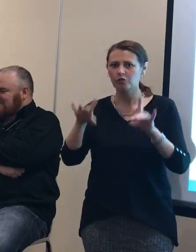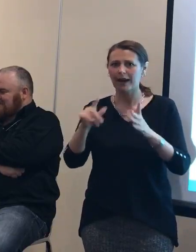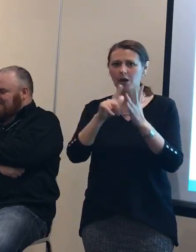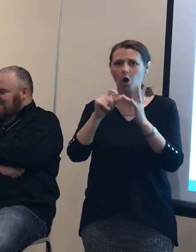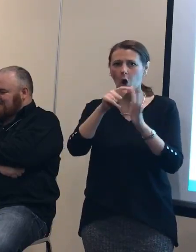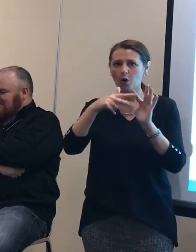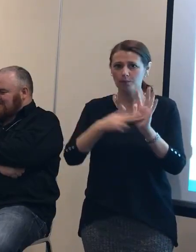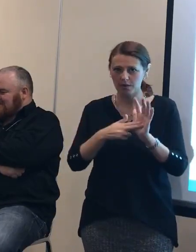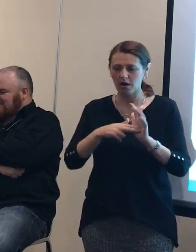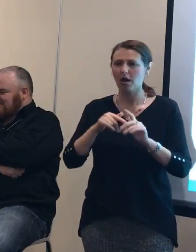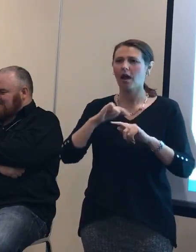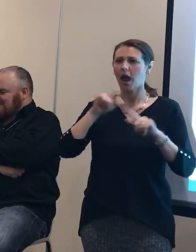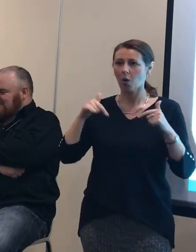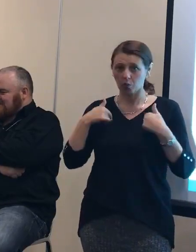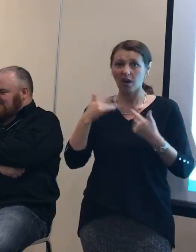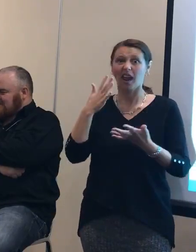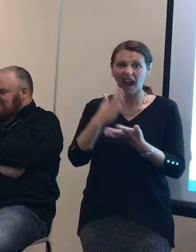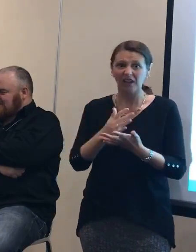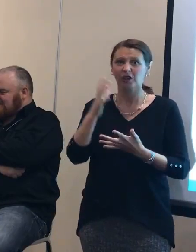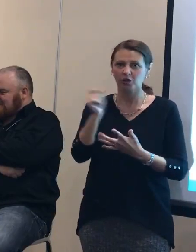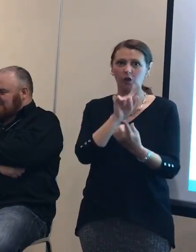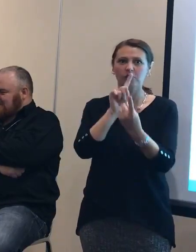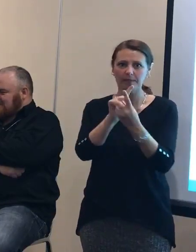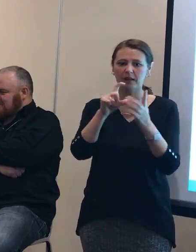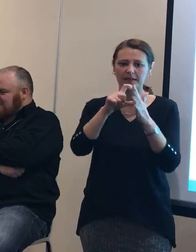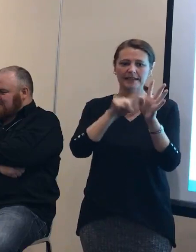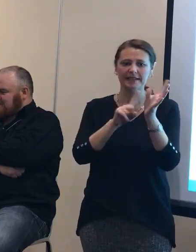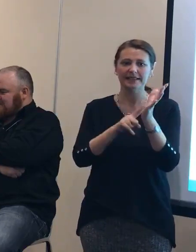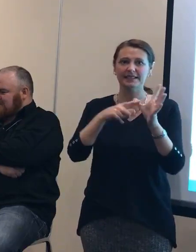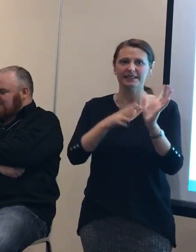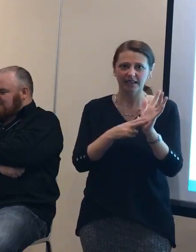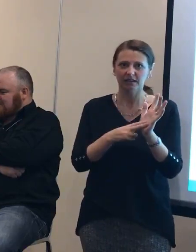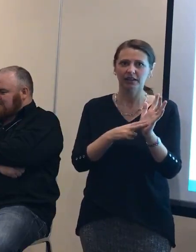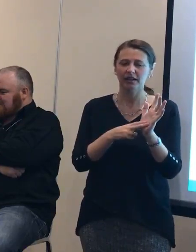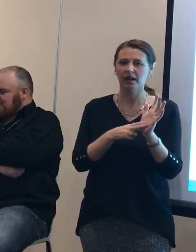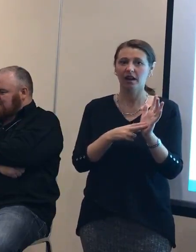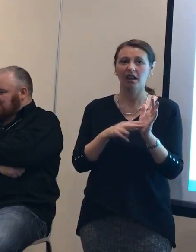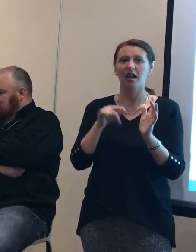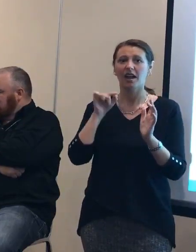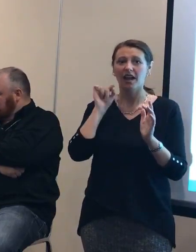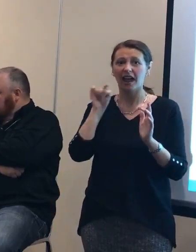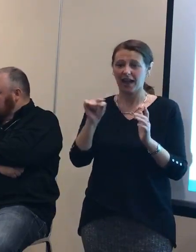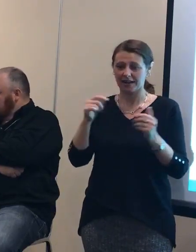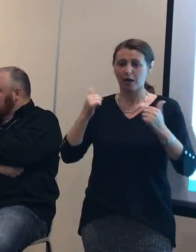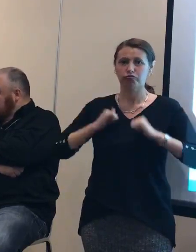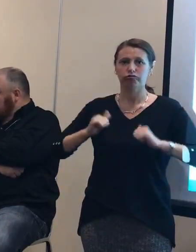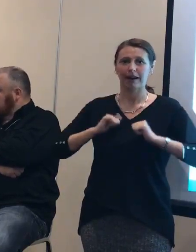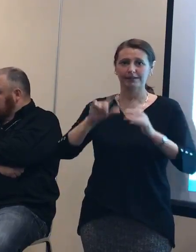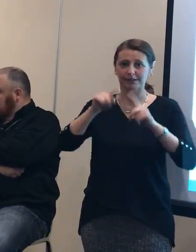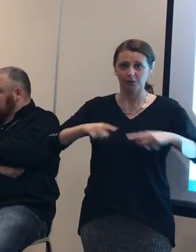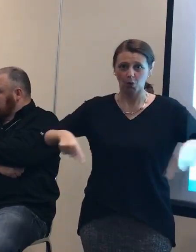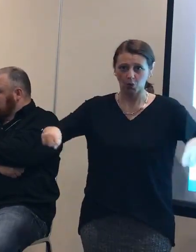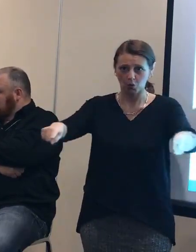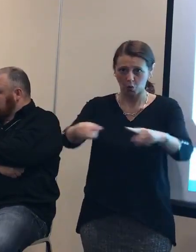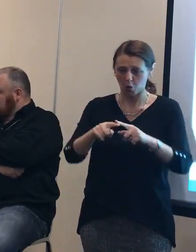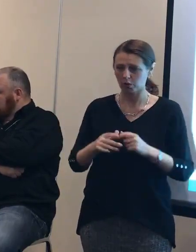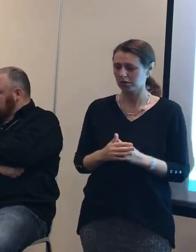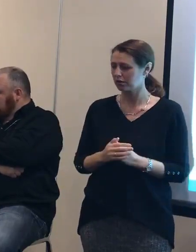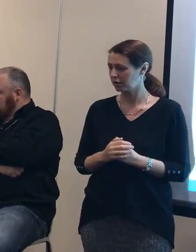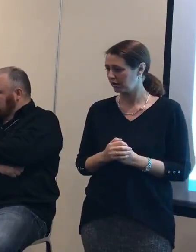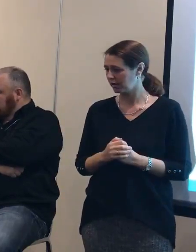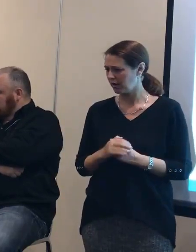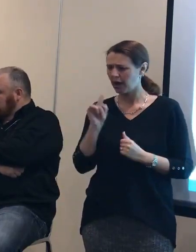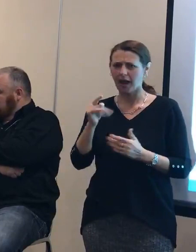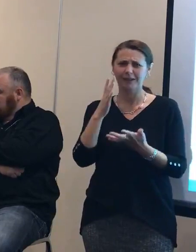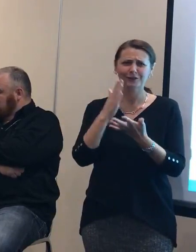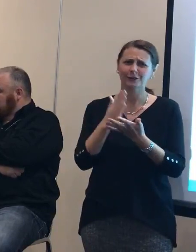Open, and we actually got to meet Dylan and Heath at a practice course, and it's just